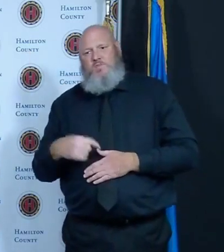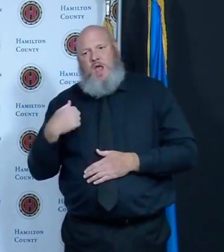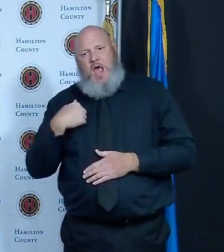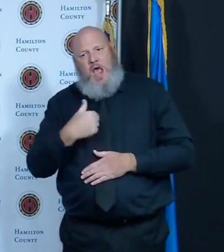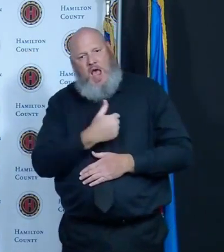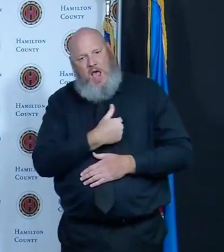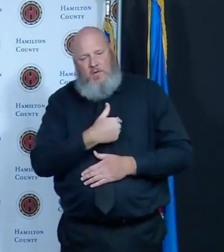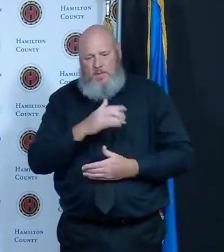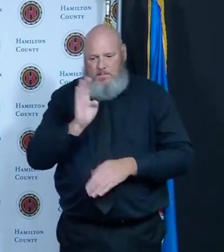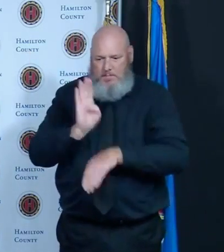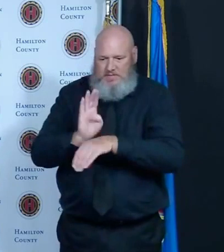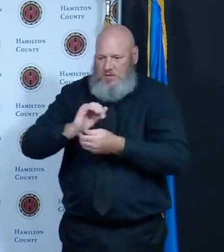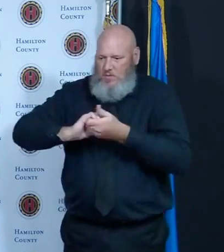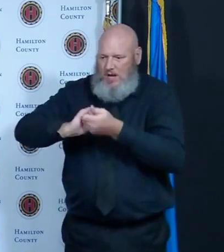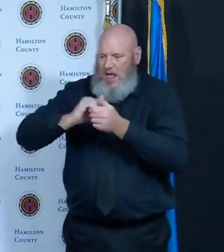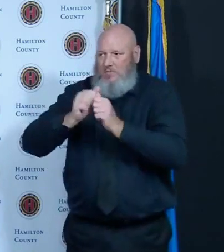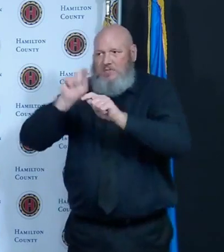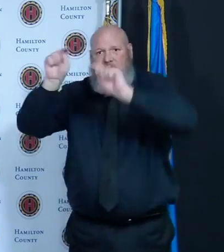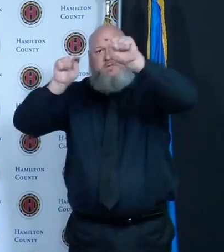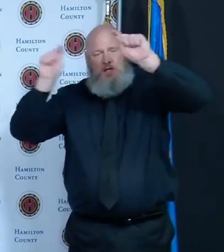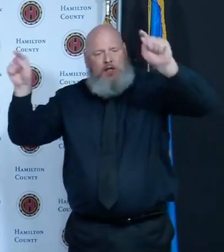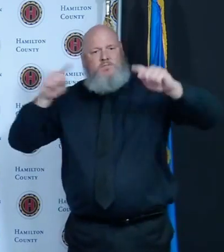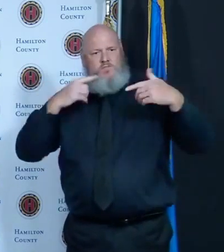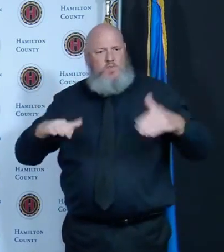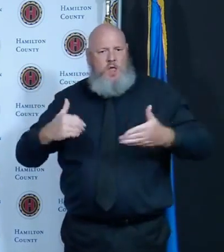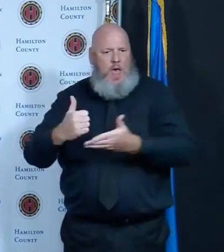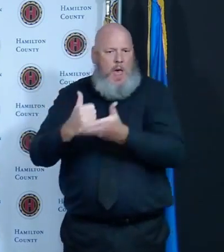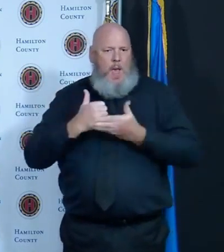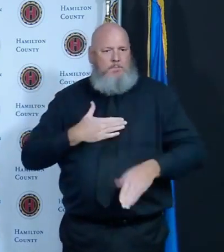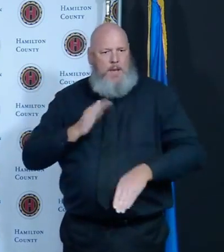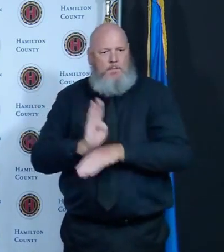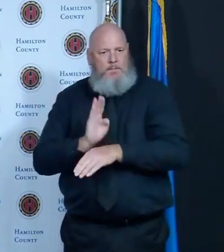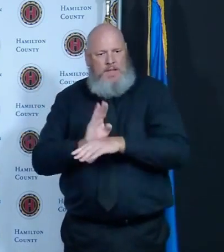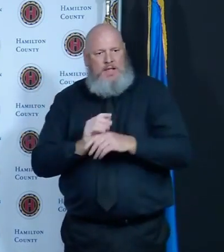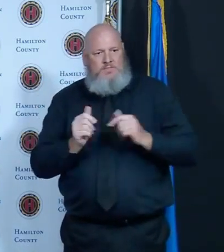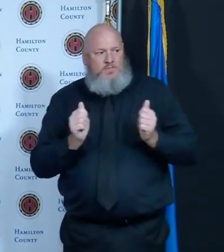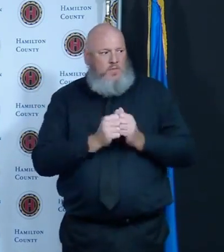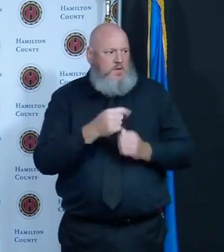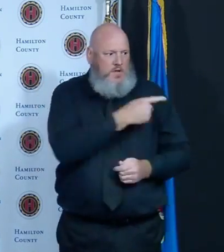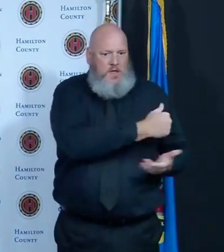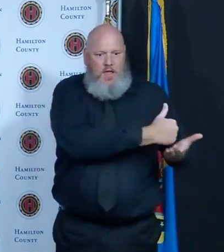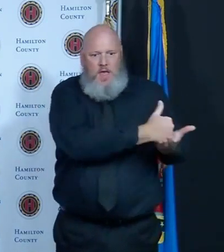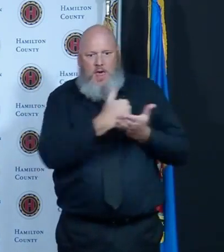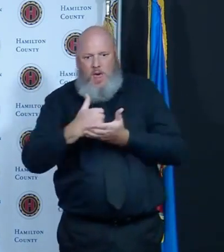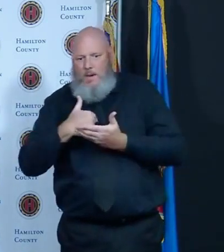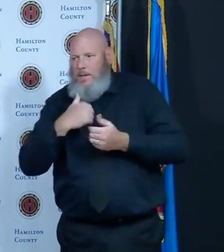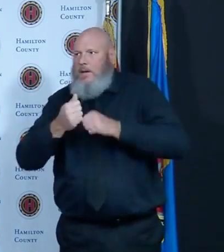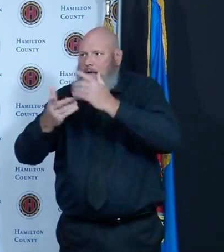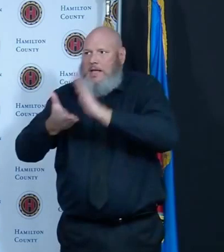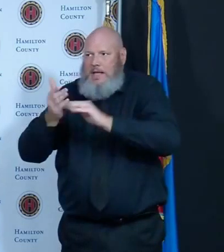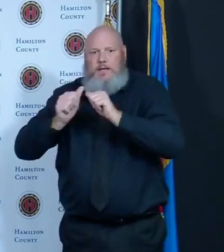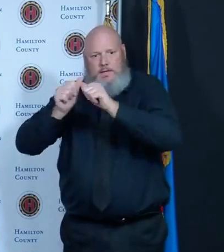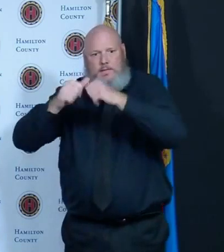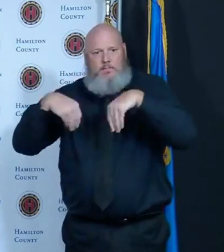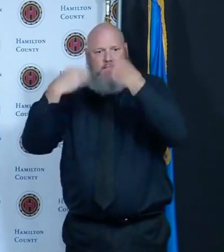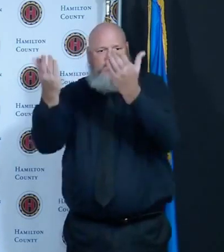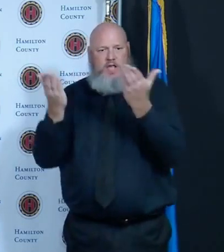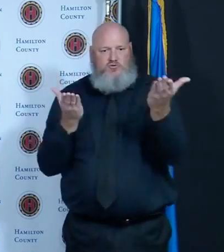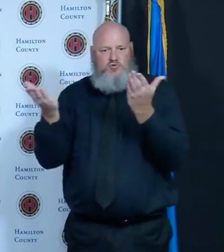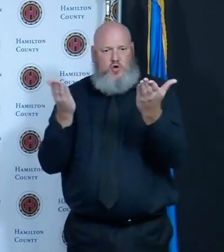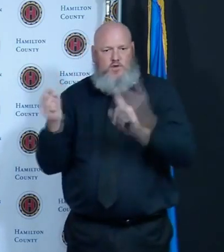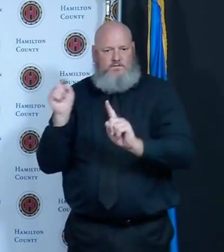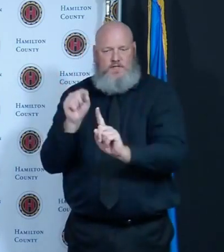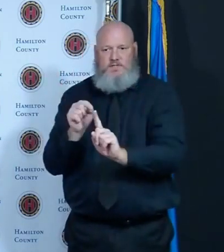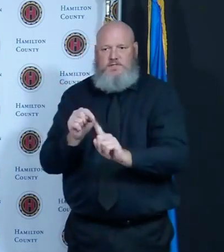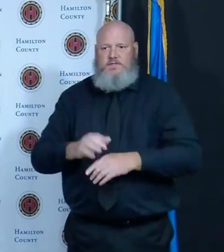successful, I felt that it was important to continue our relationships with our partners to provide assistance in this challenging time and to show the